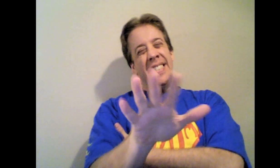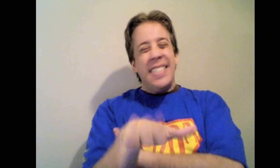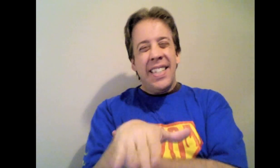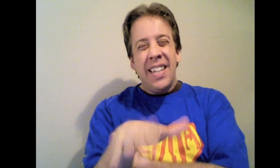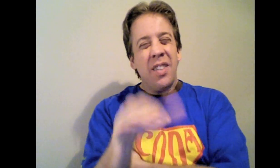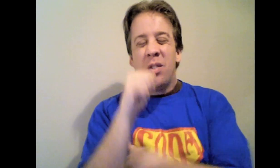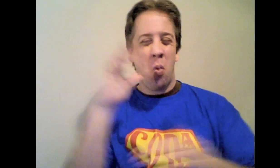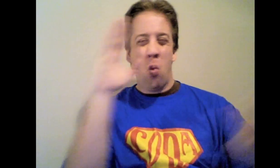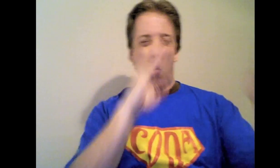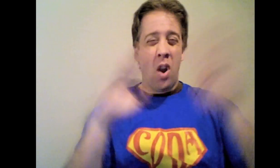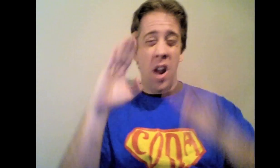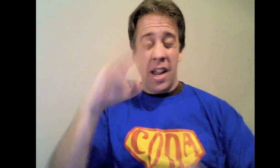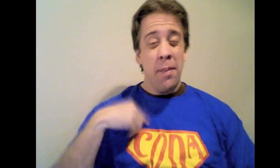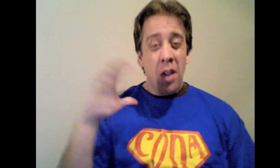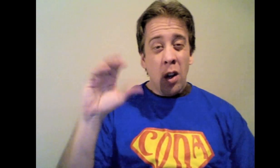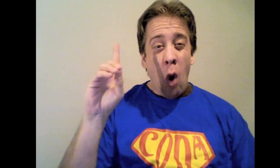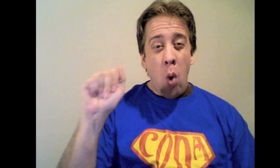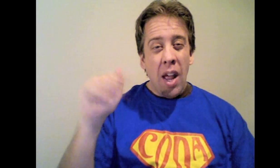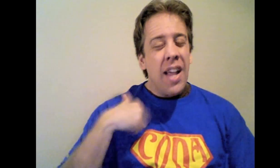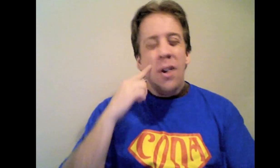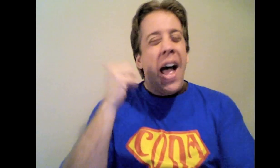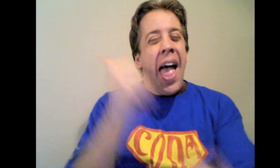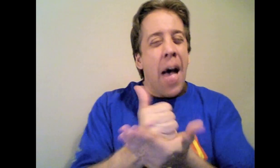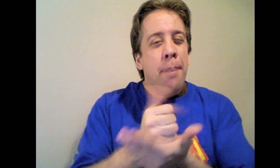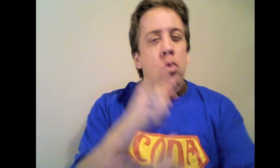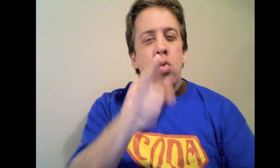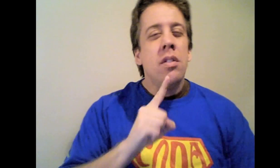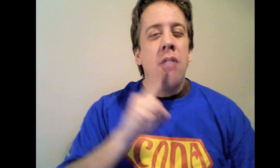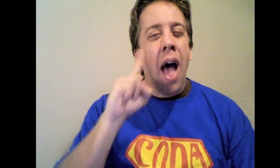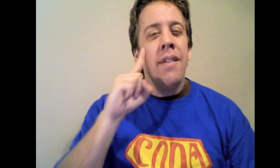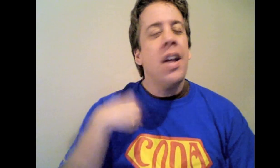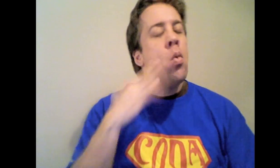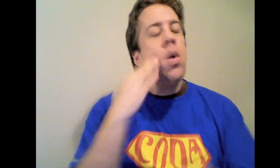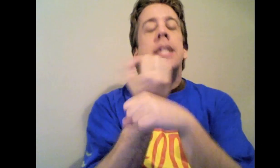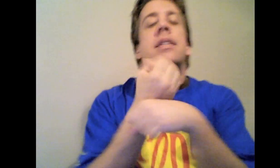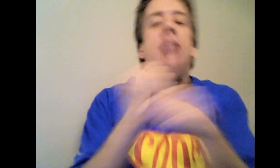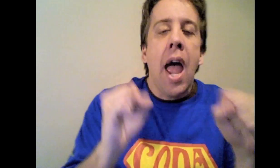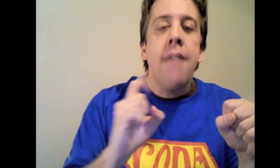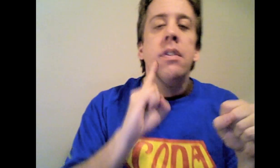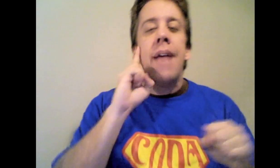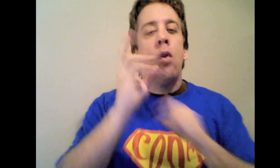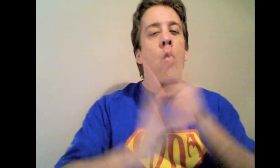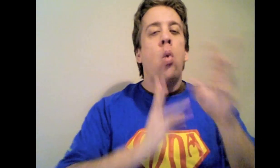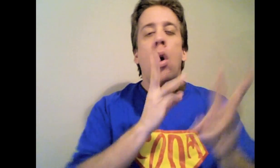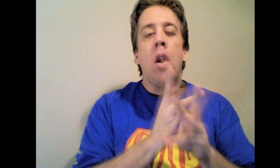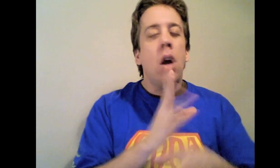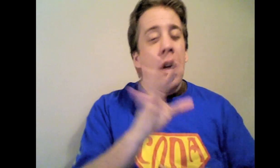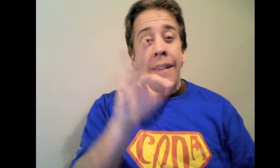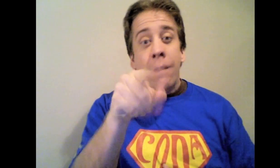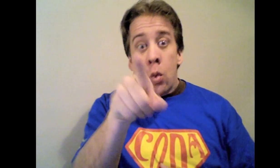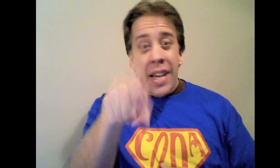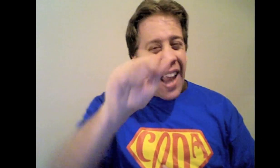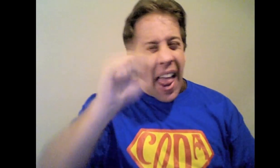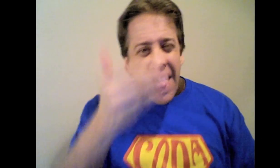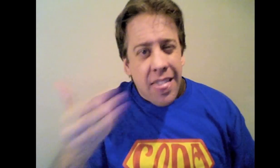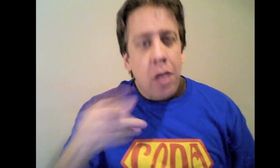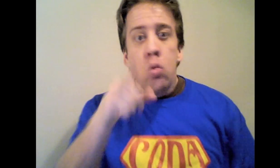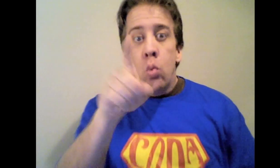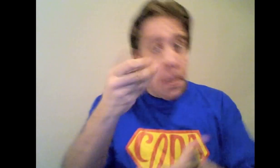Dude, I'm available, but don't you worry. I'm a Coda. I'm going to help you. I will save every deaf person in this world. If you